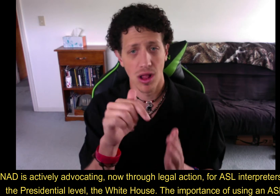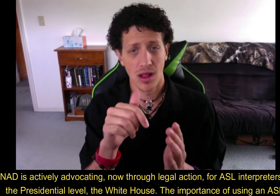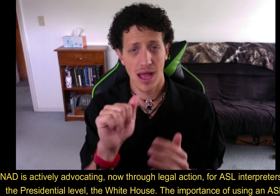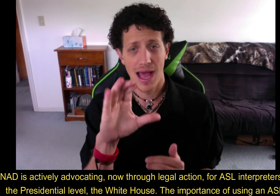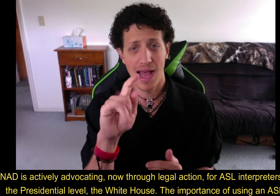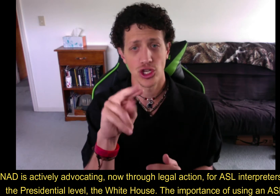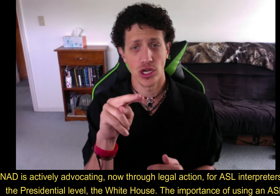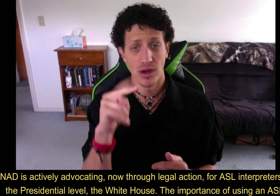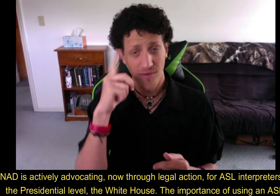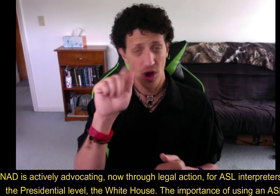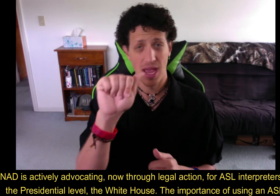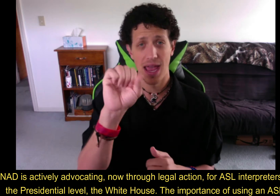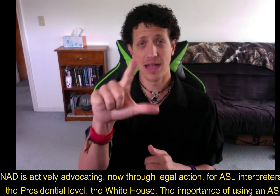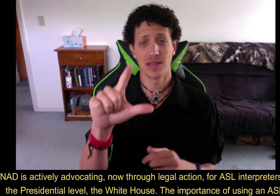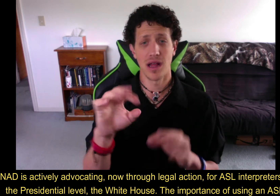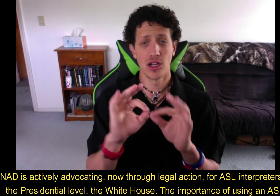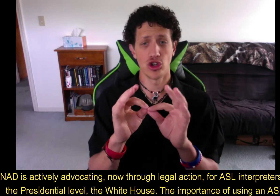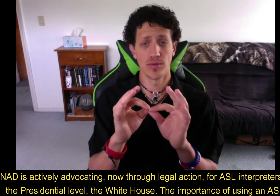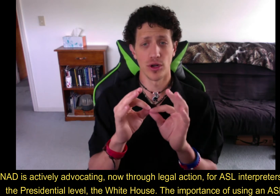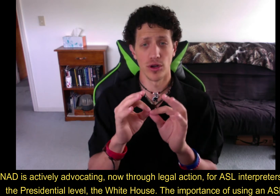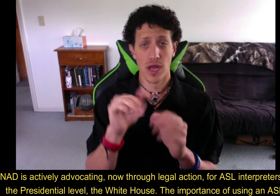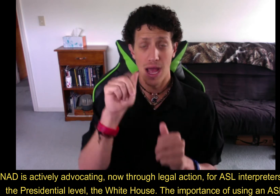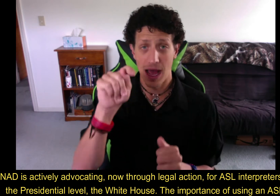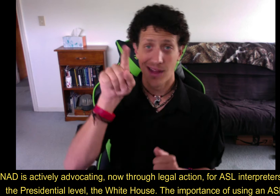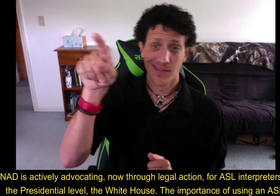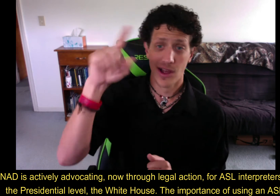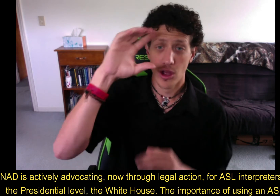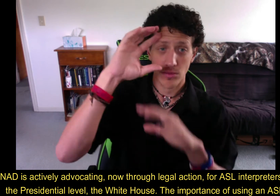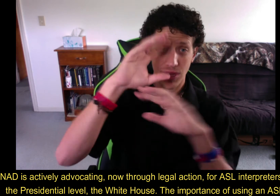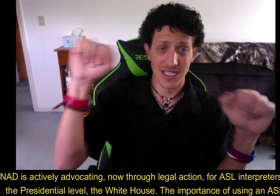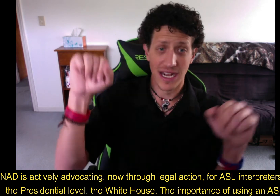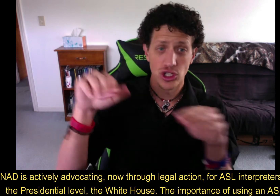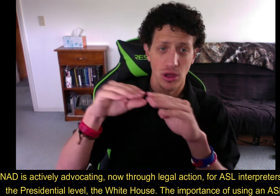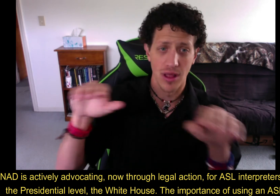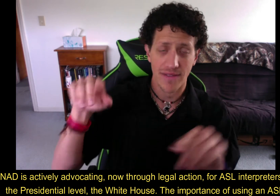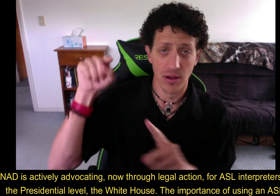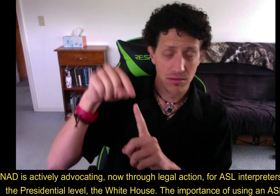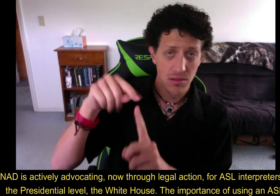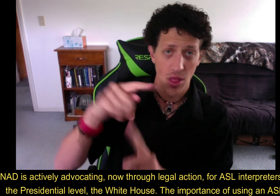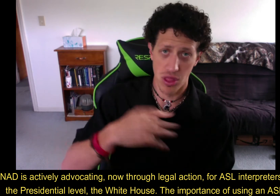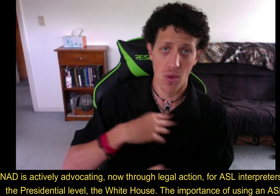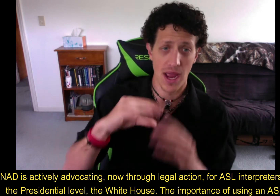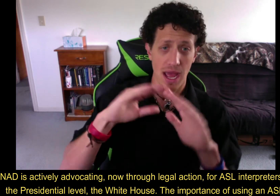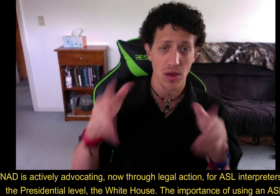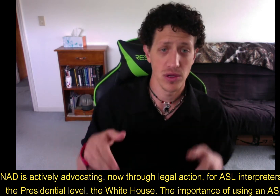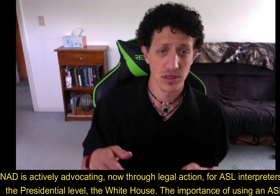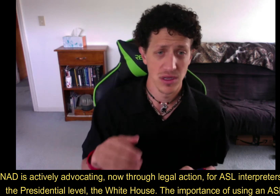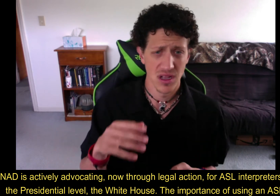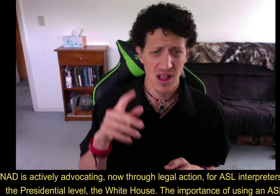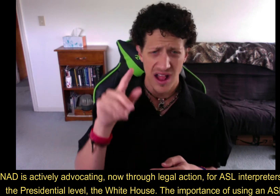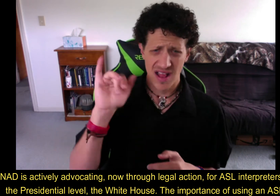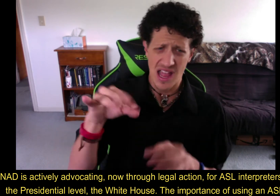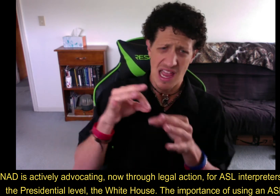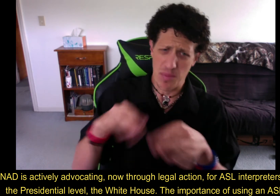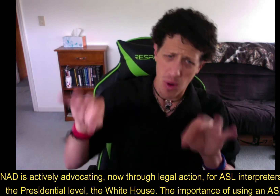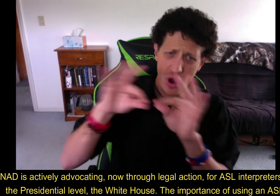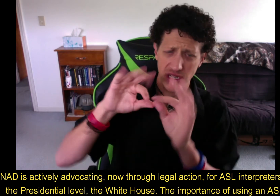action for ASL interpreters at Presidential level for White House. It's important